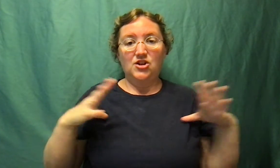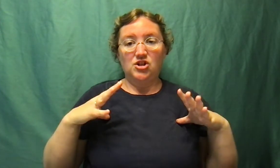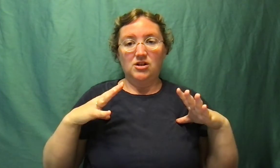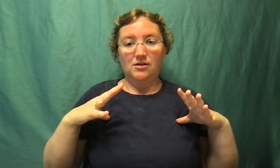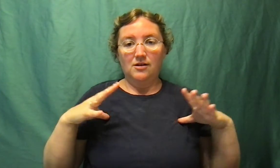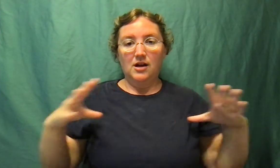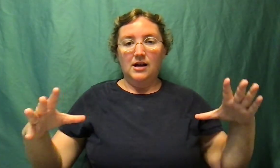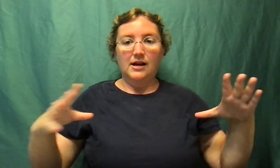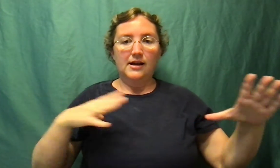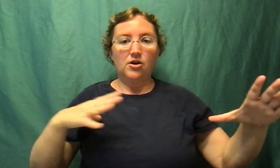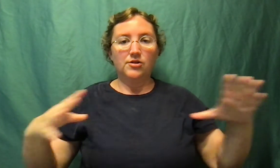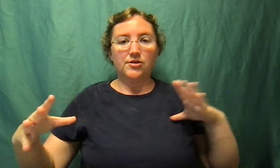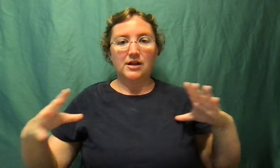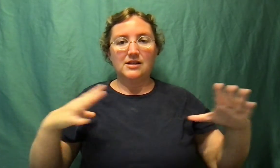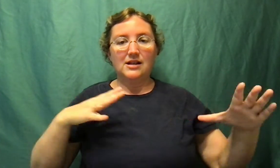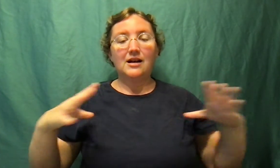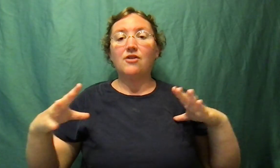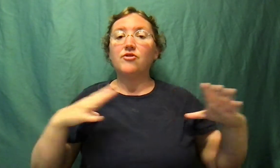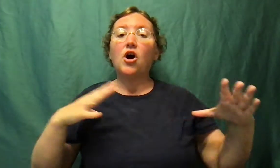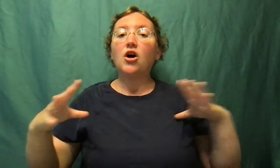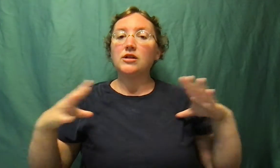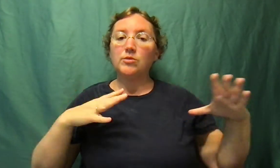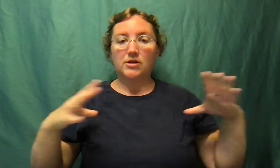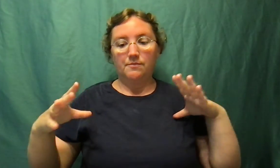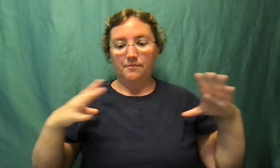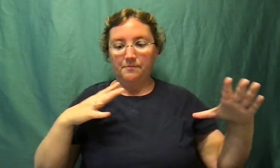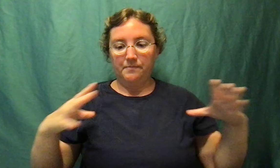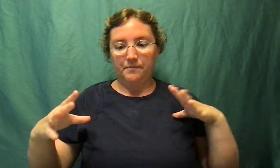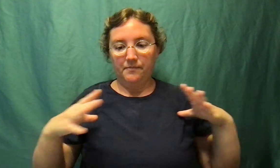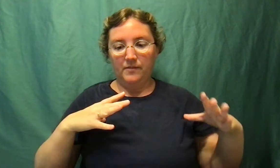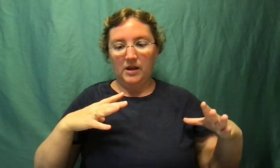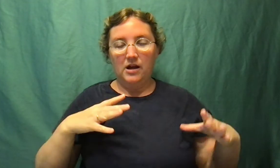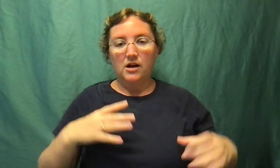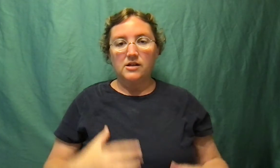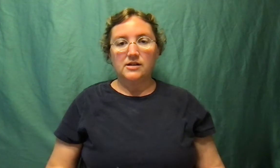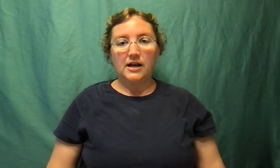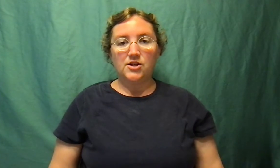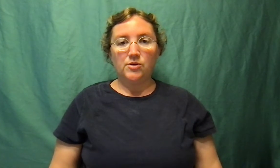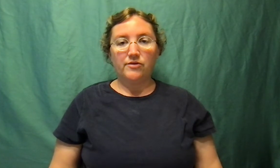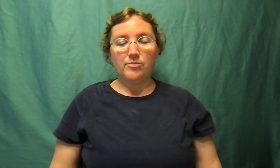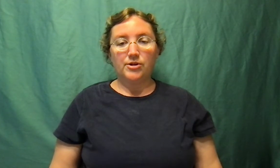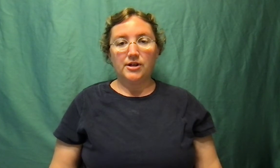vacation. It alternates in and out for Hollywood. Statue of Liberty.